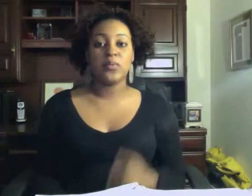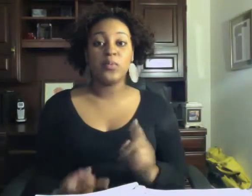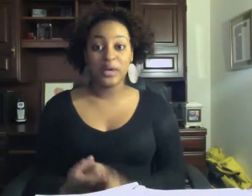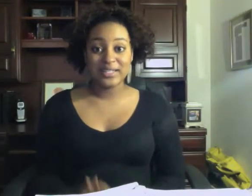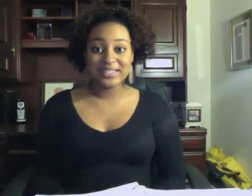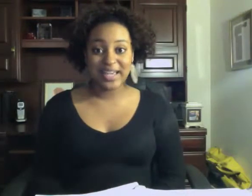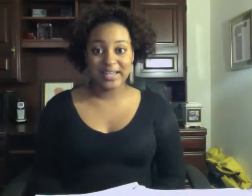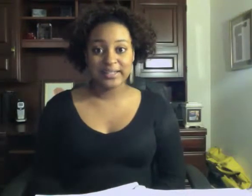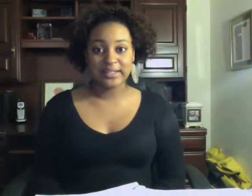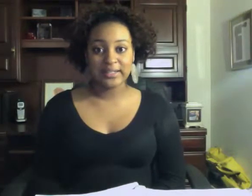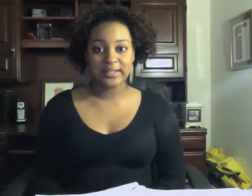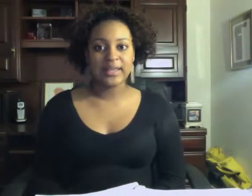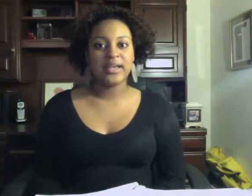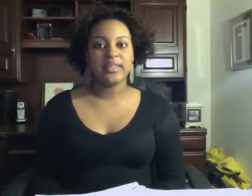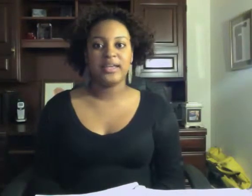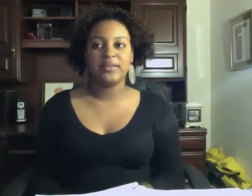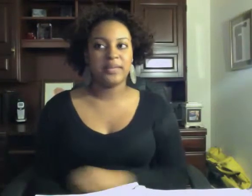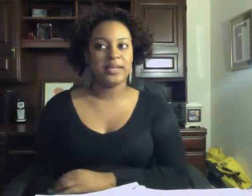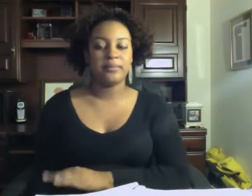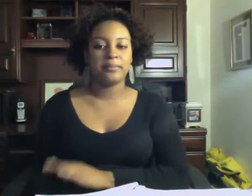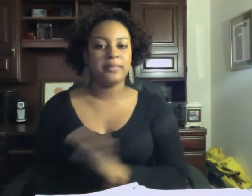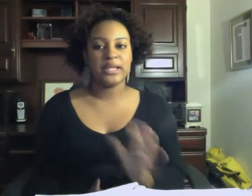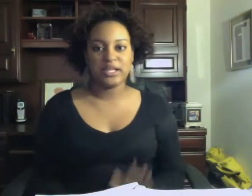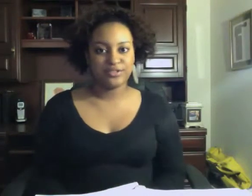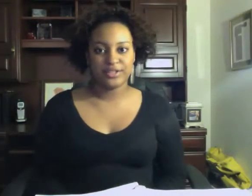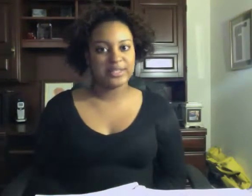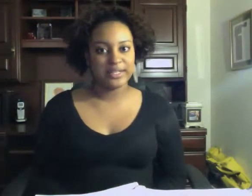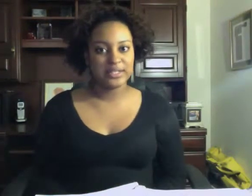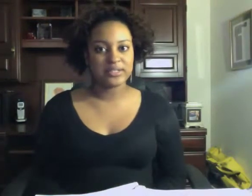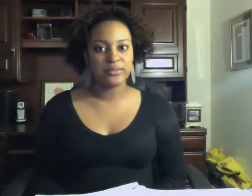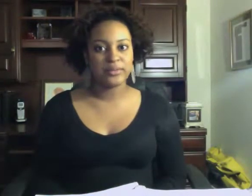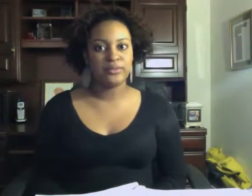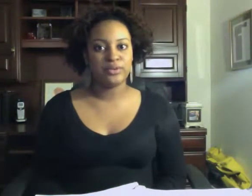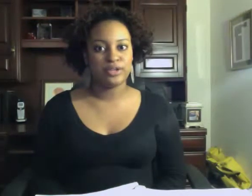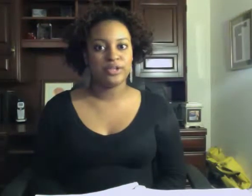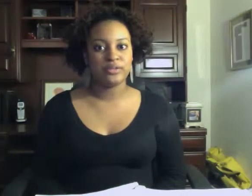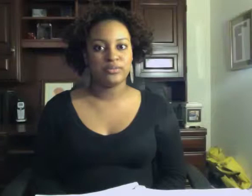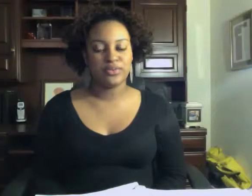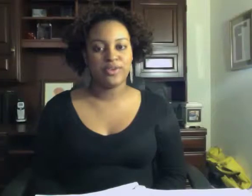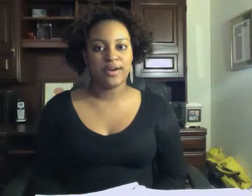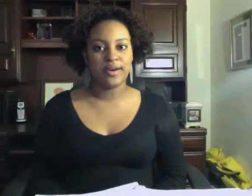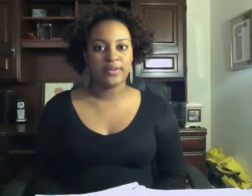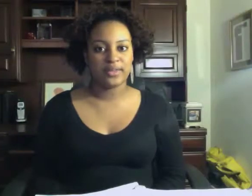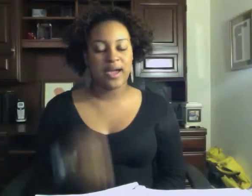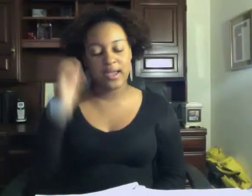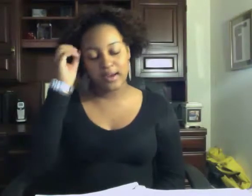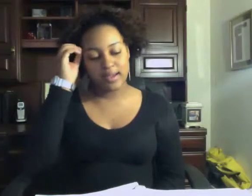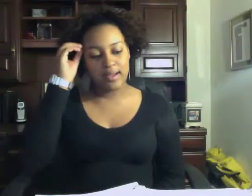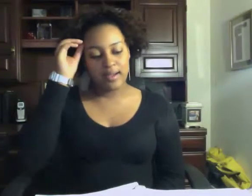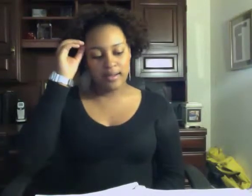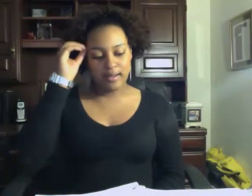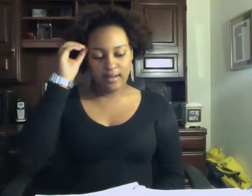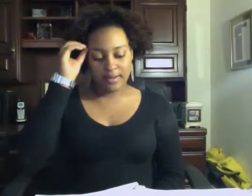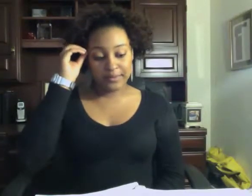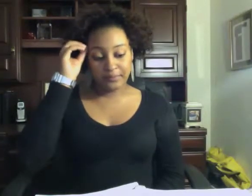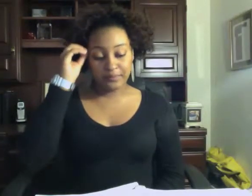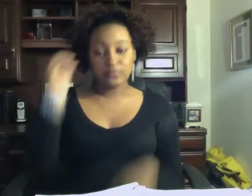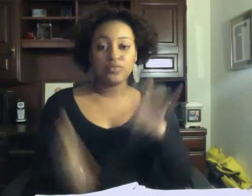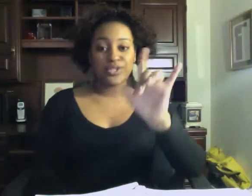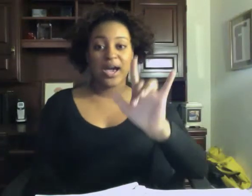One sign that can mean many different things when you're referring with God. So I